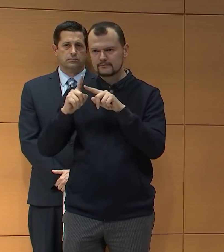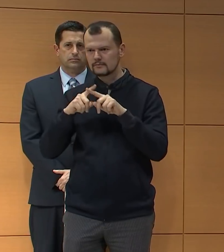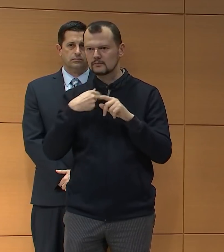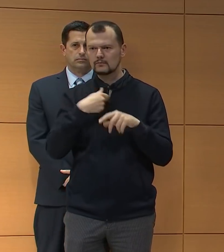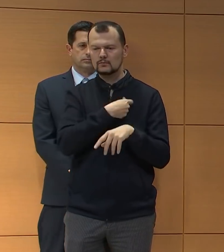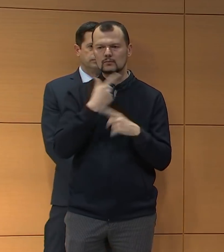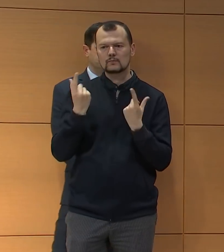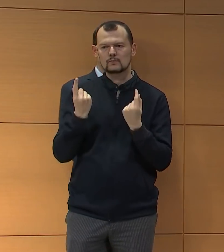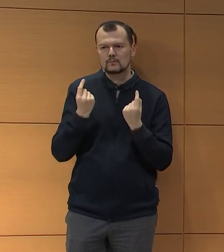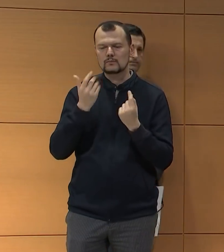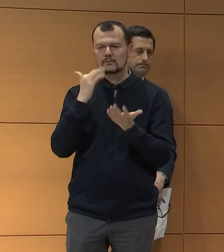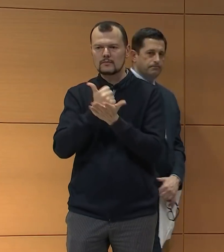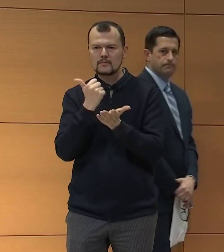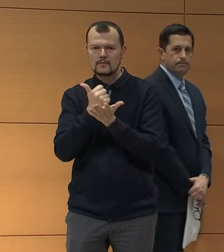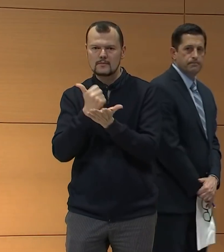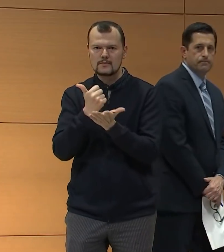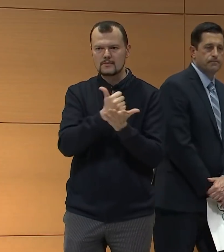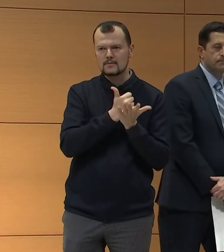event.